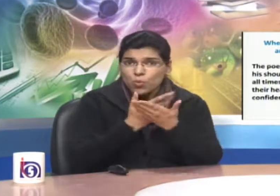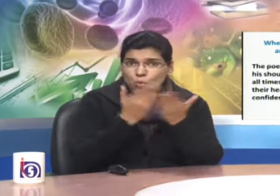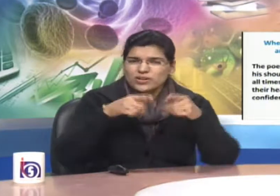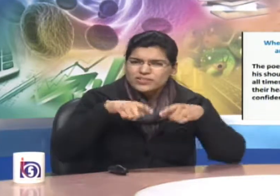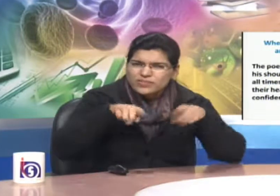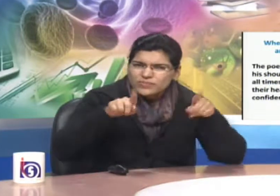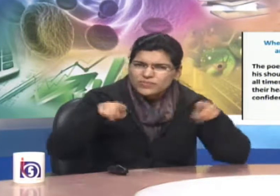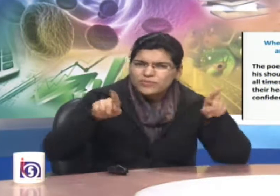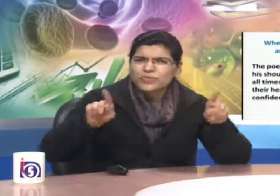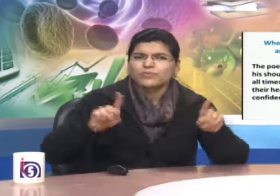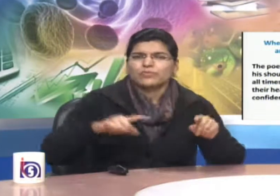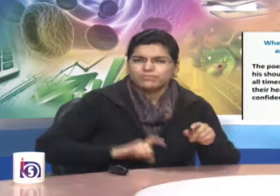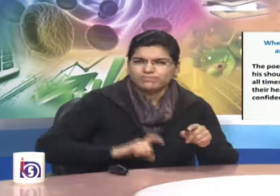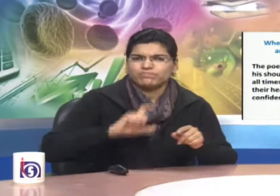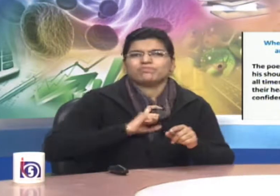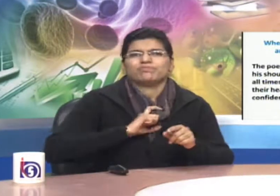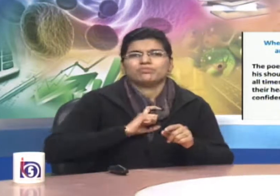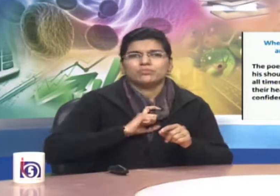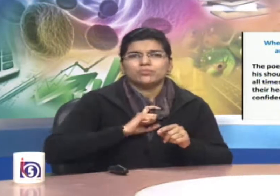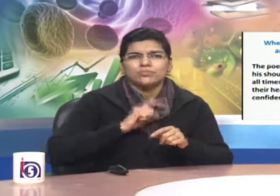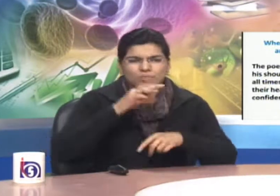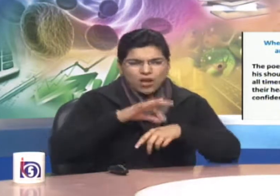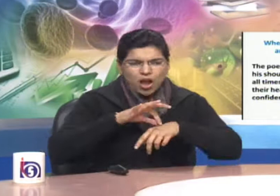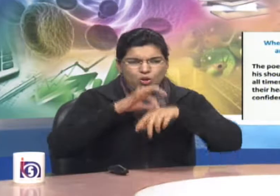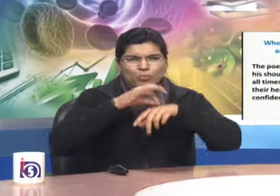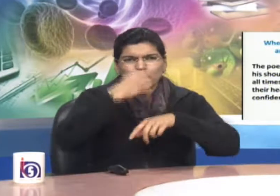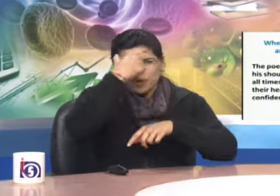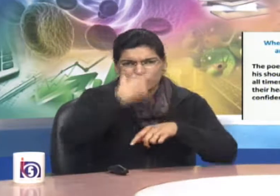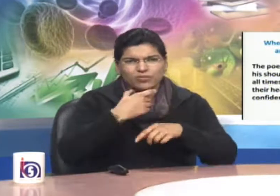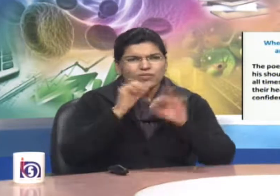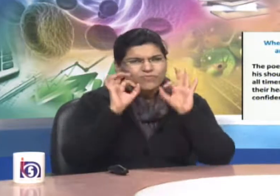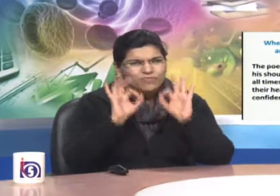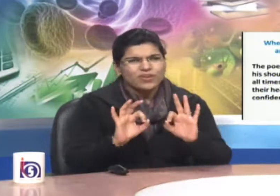fearlessly and have